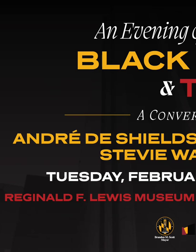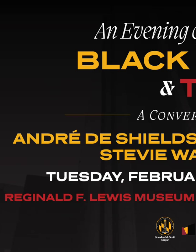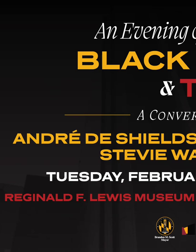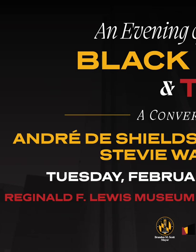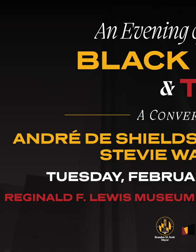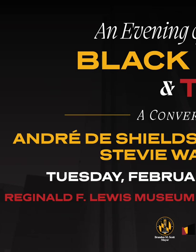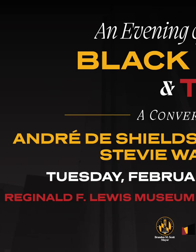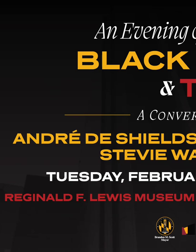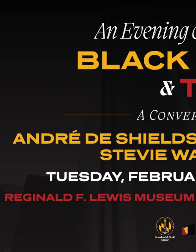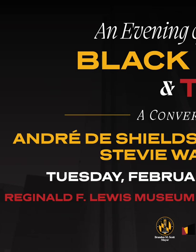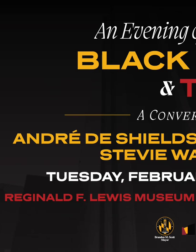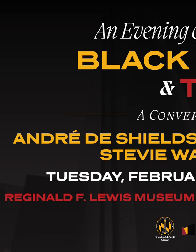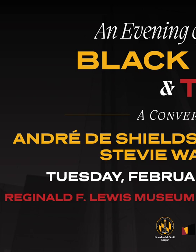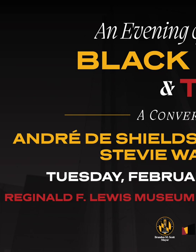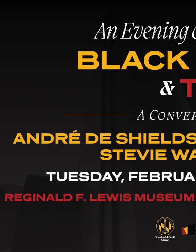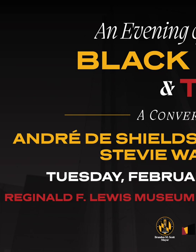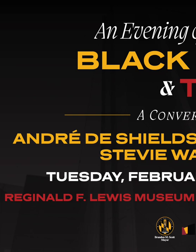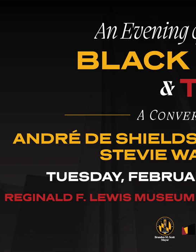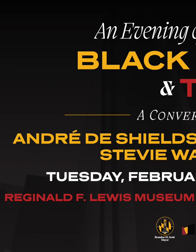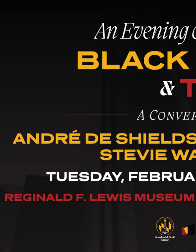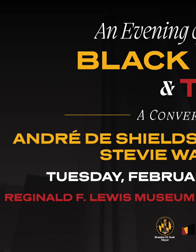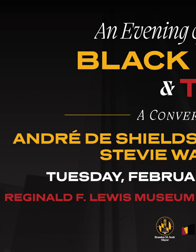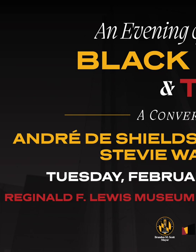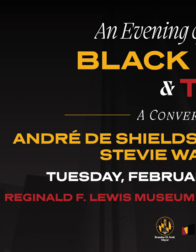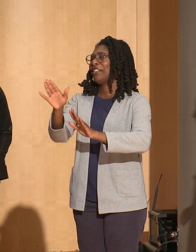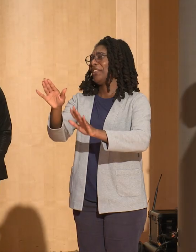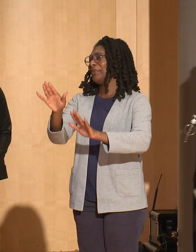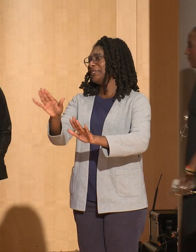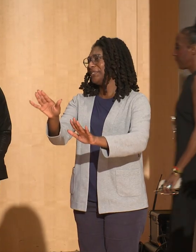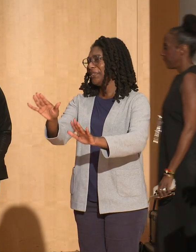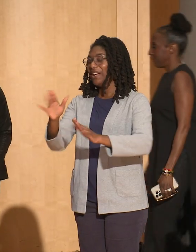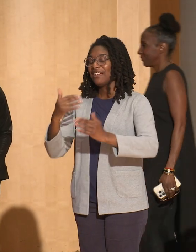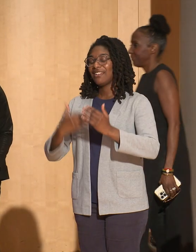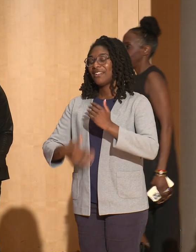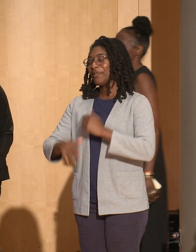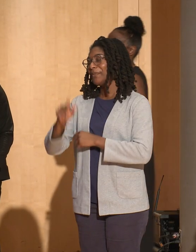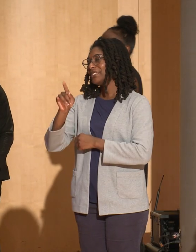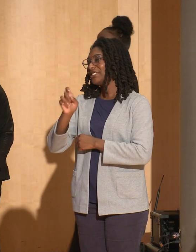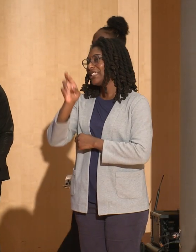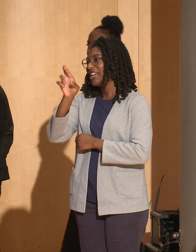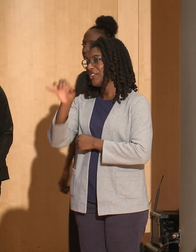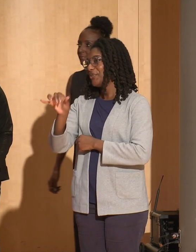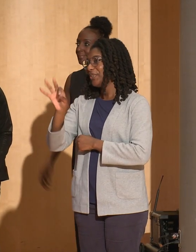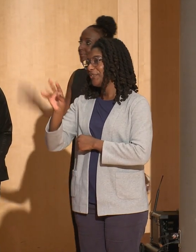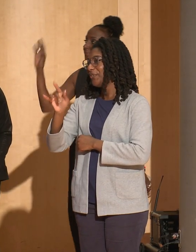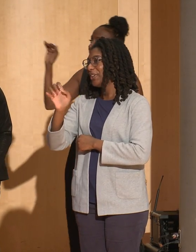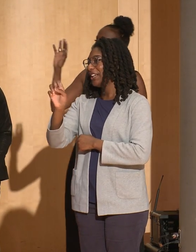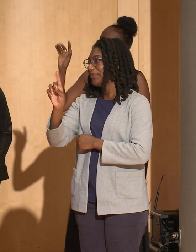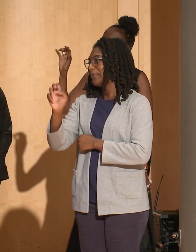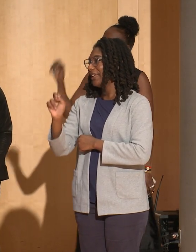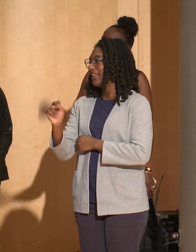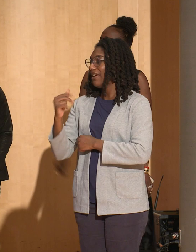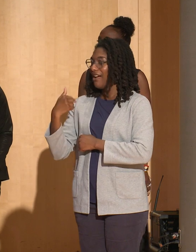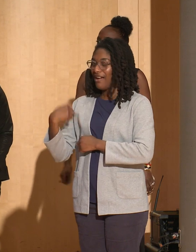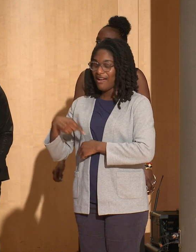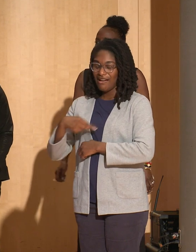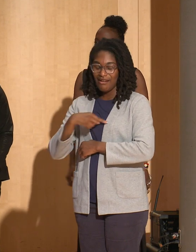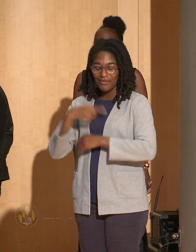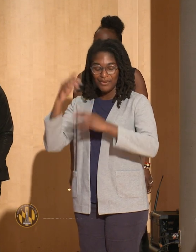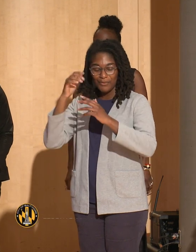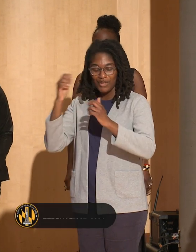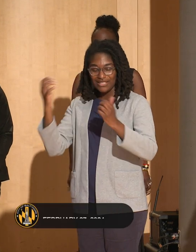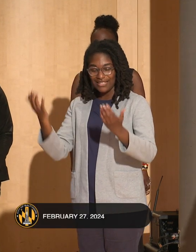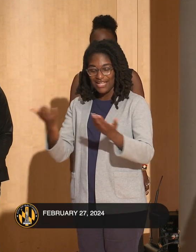Good evening, everyone. Oh, that was great. I'm Terry Freeman. I'm the president here at the Reginald F.